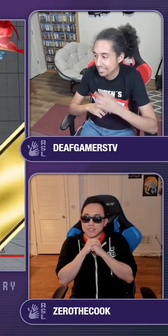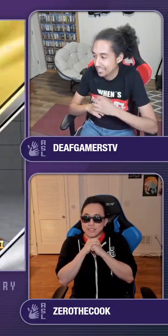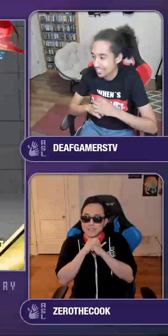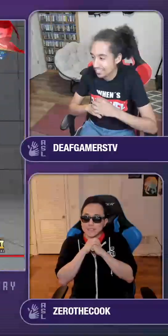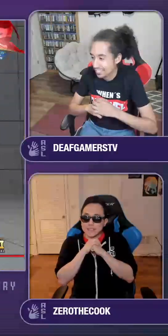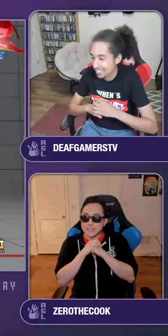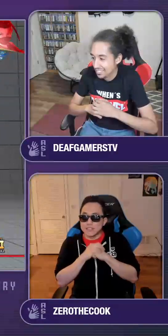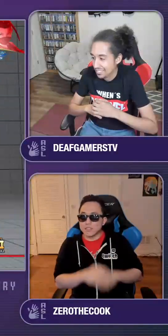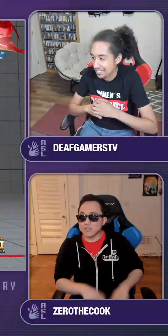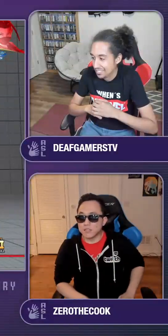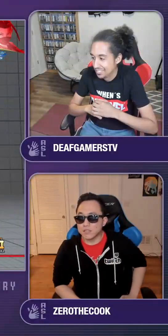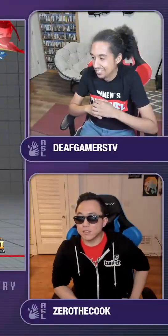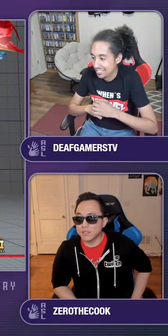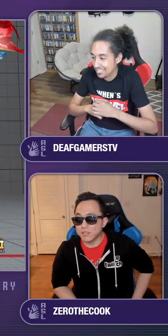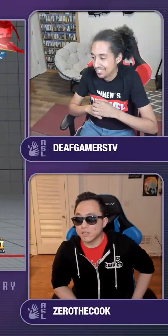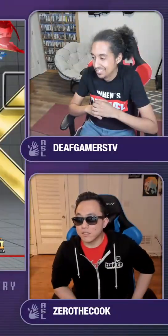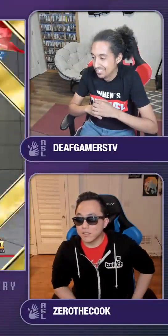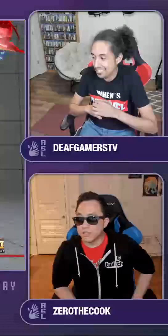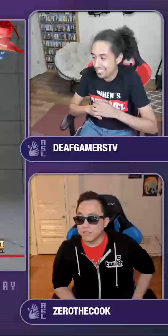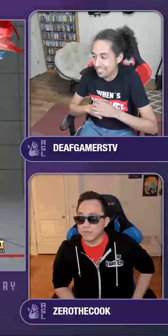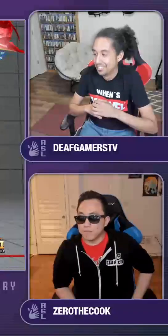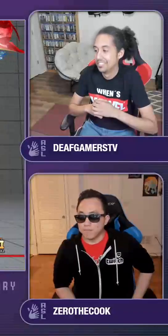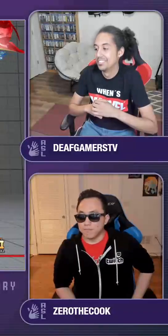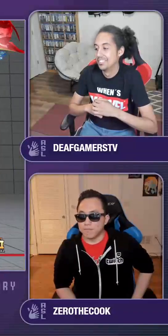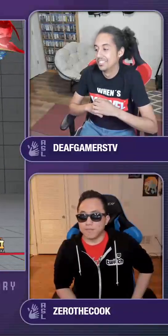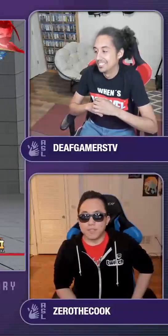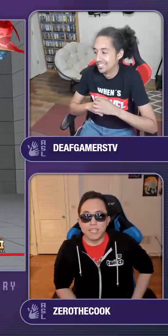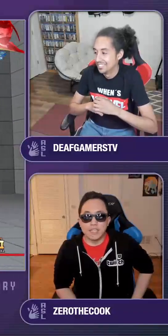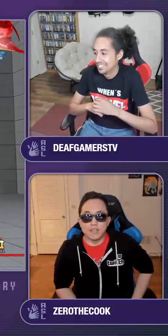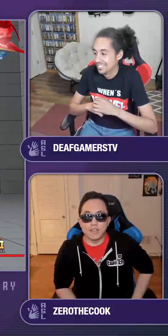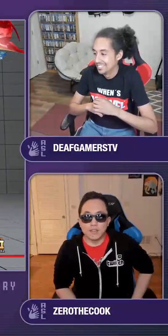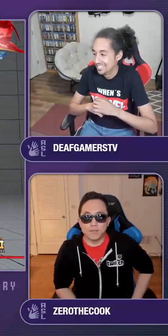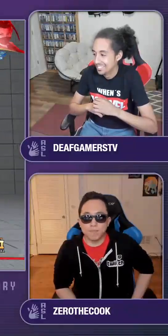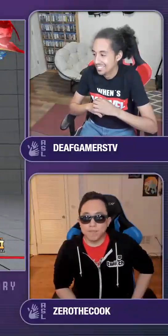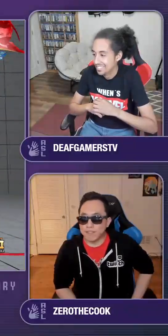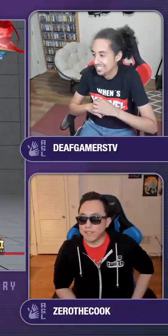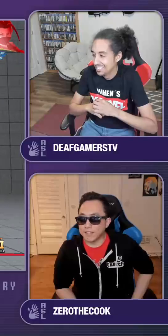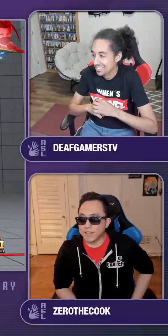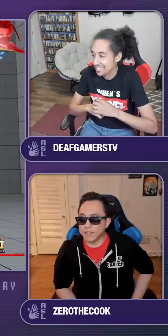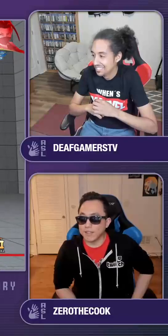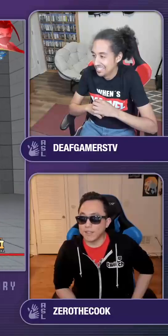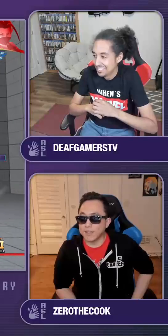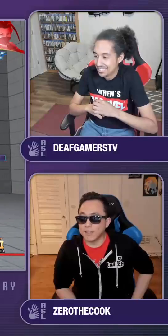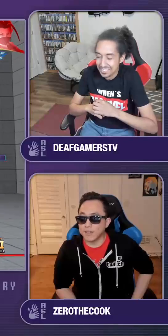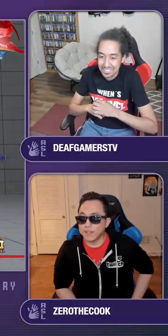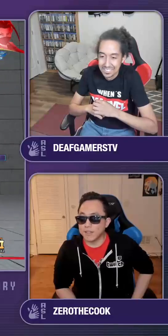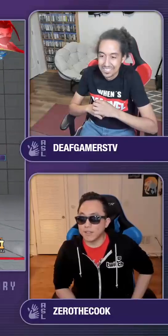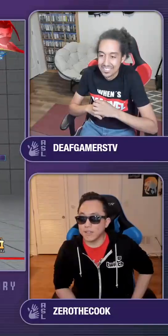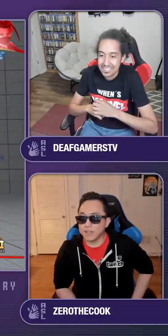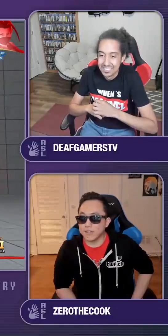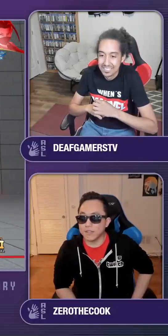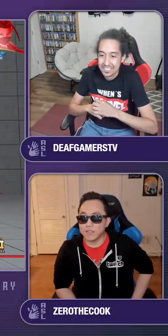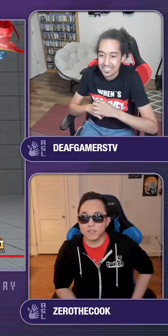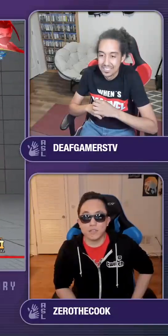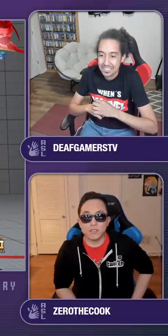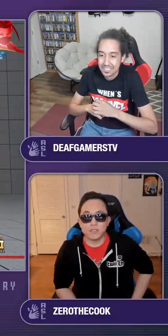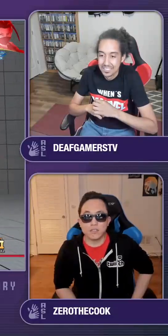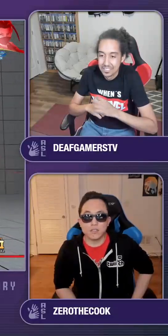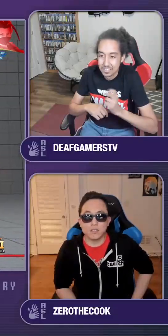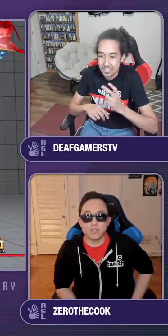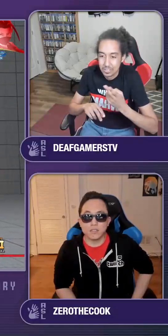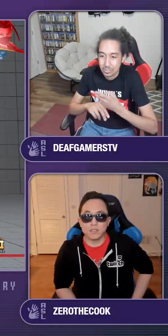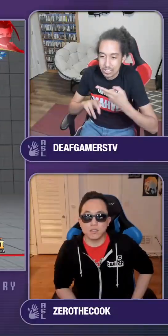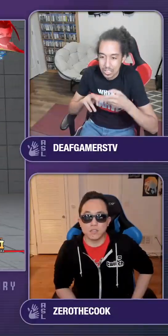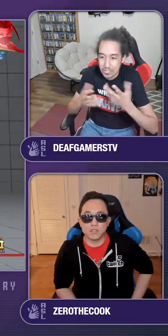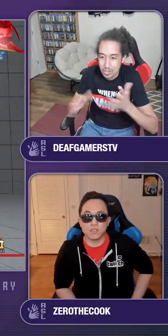and taking round 1 of game 3. Trying trying to make these you can already kunais see work. Jazdero